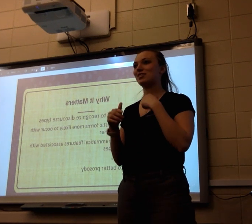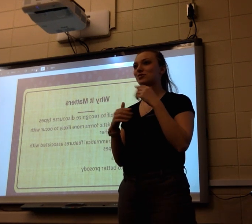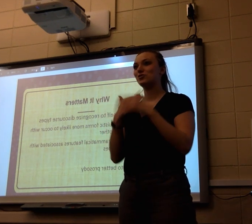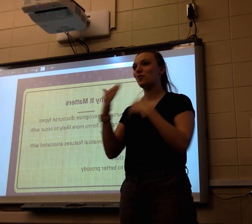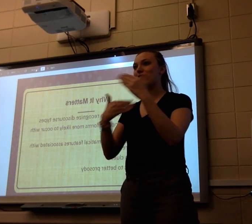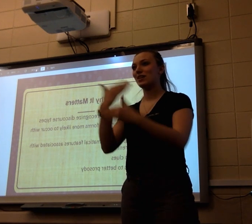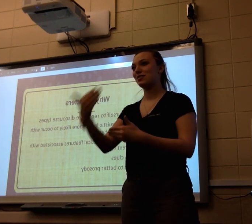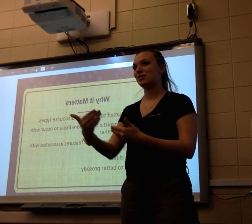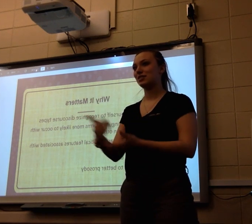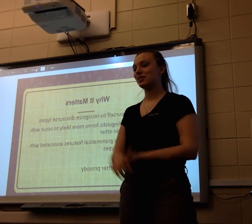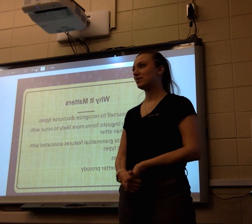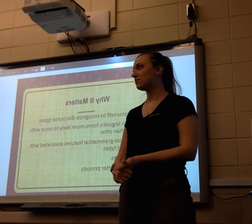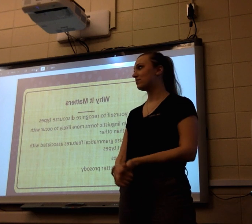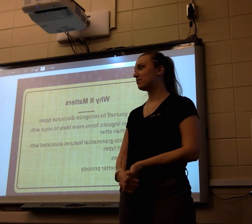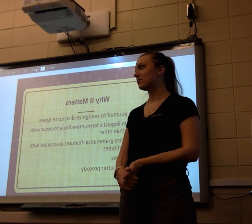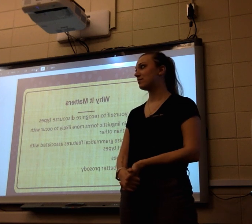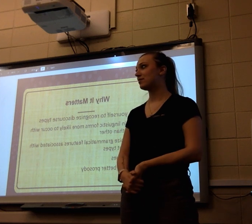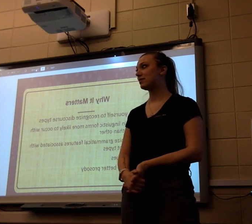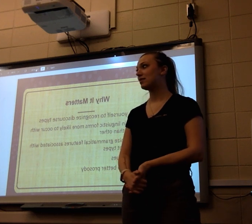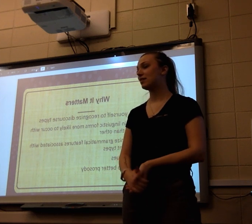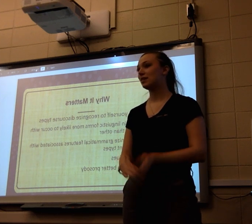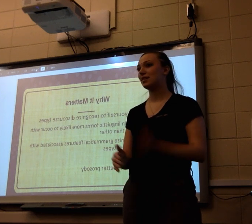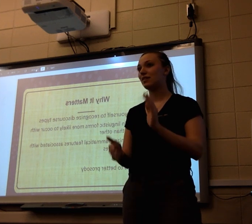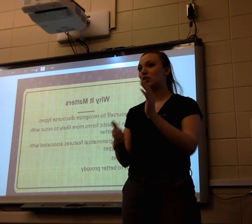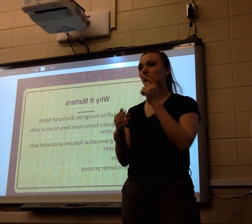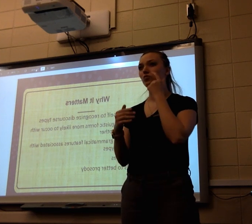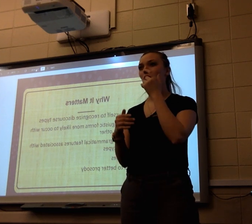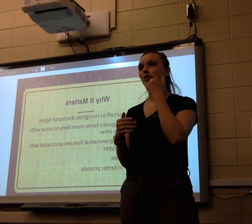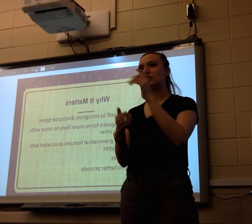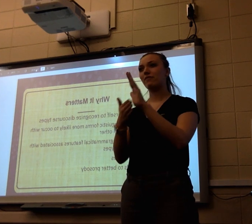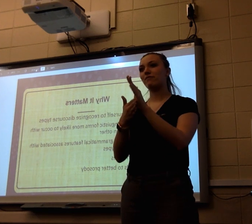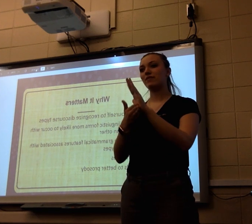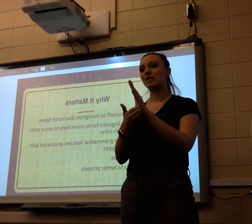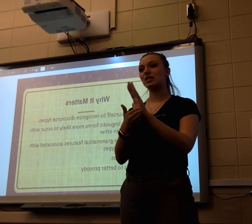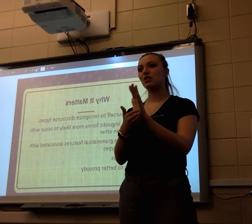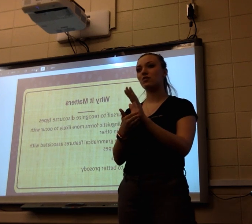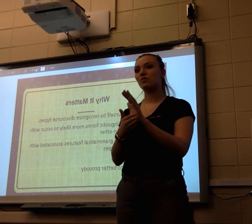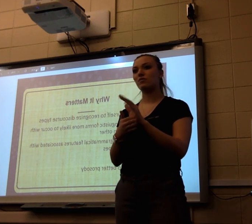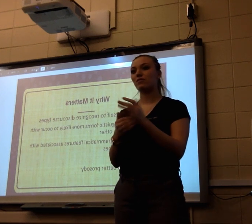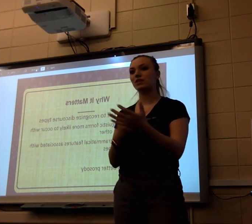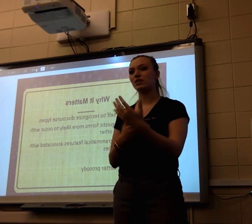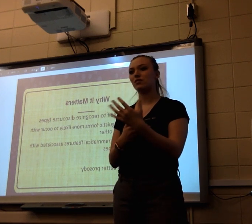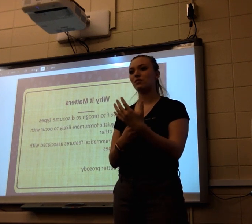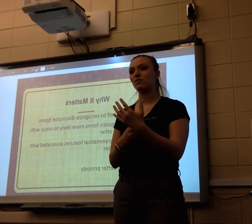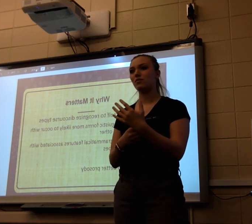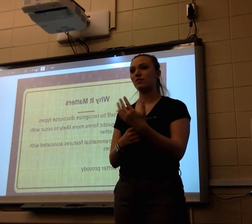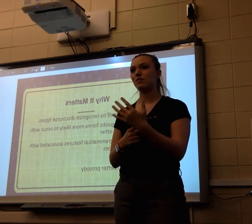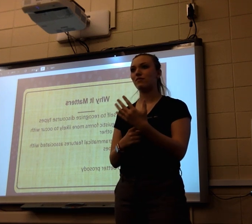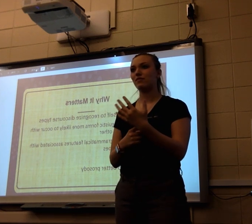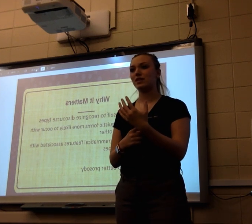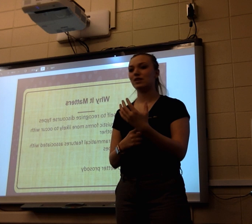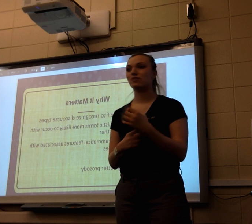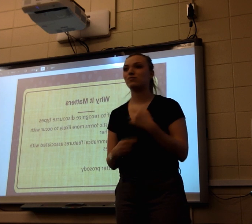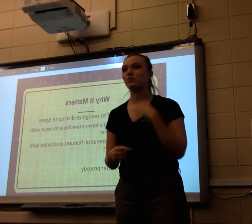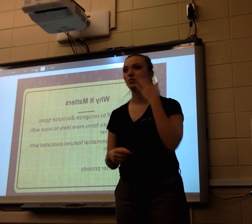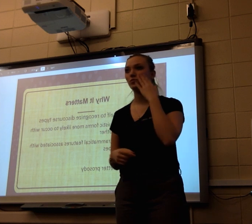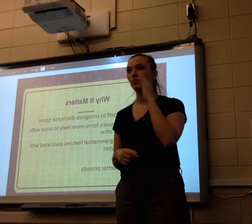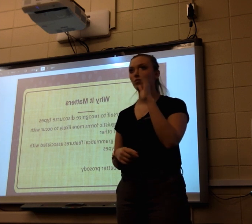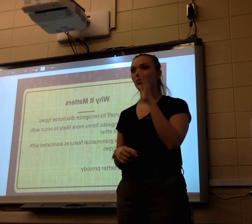no way, I totally missed. They're like, yeah, right? I'm trying to train your brain to recognize those very subtle things